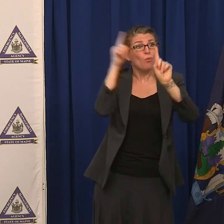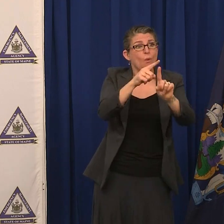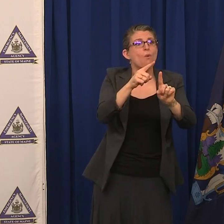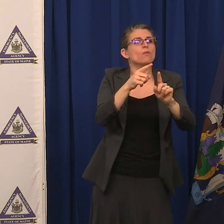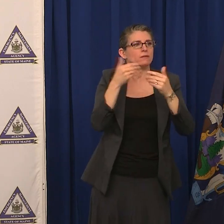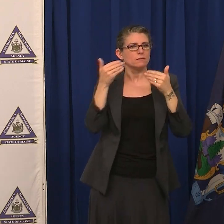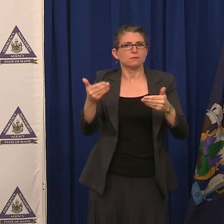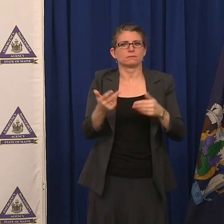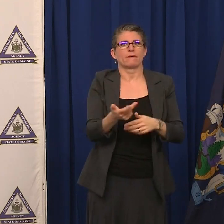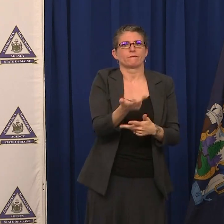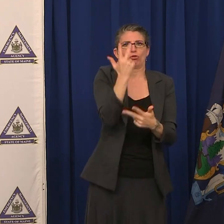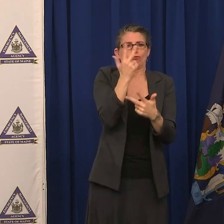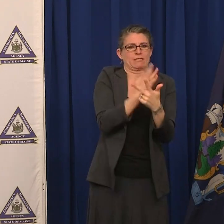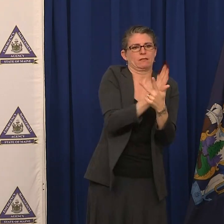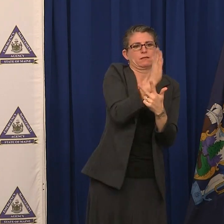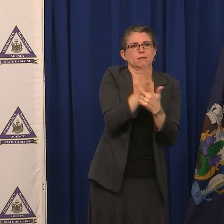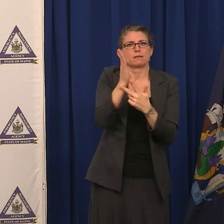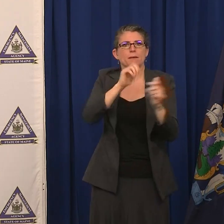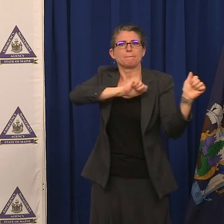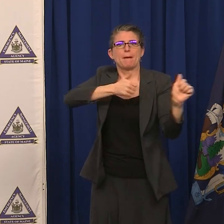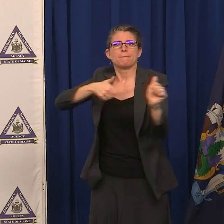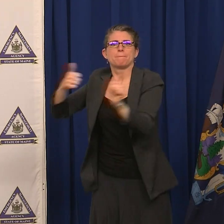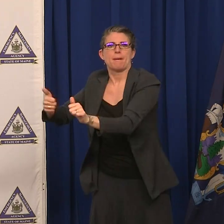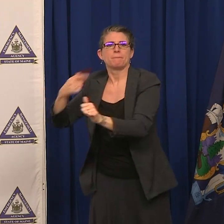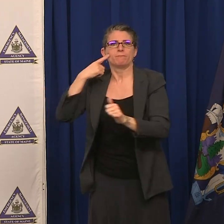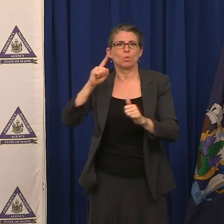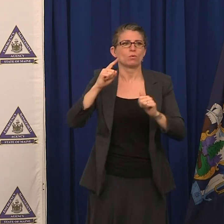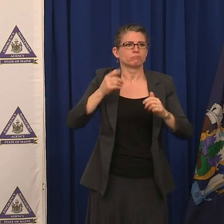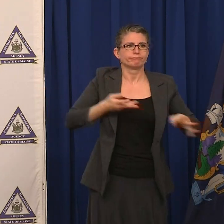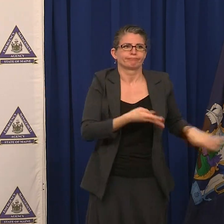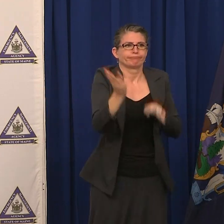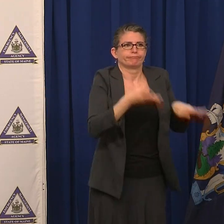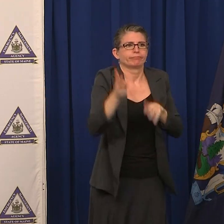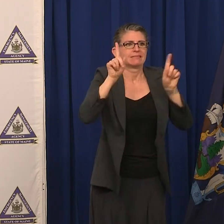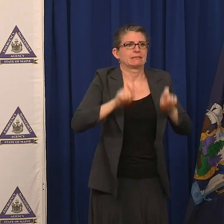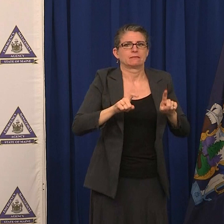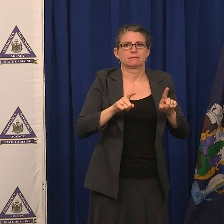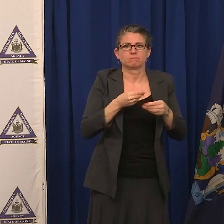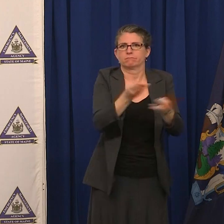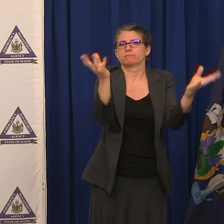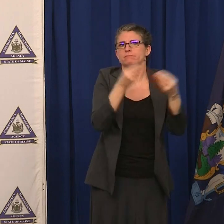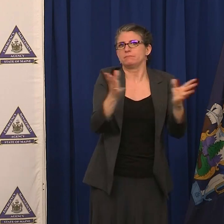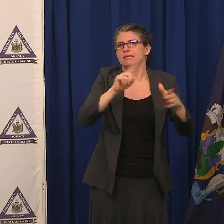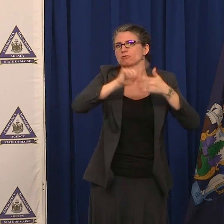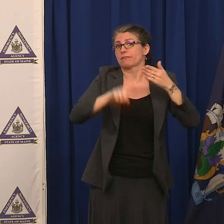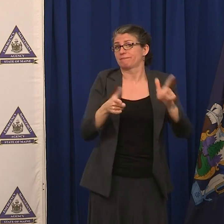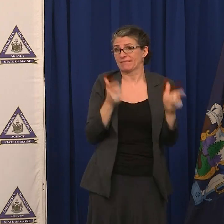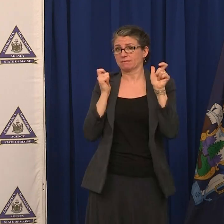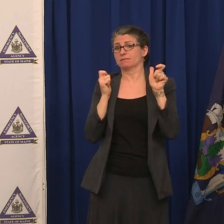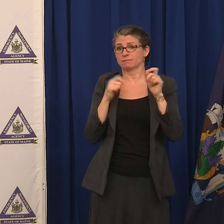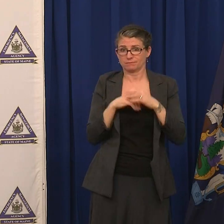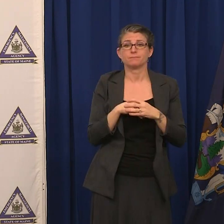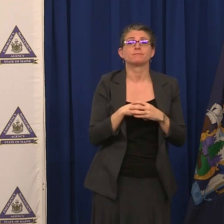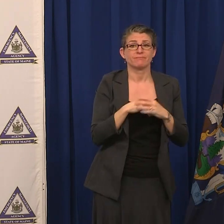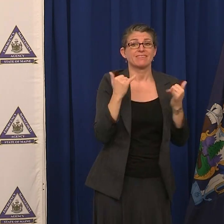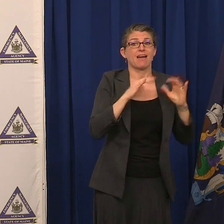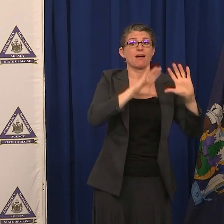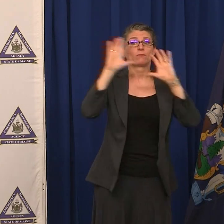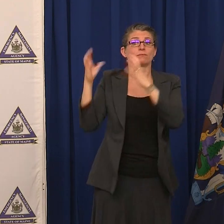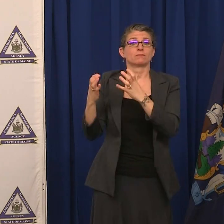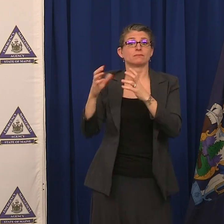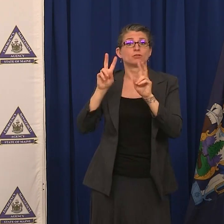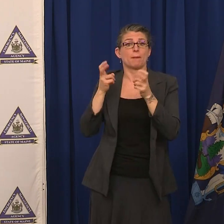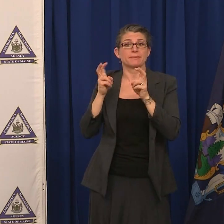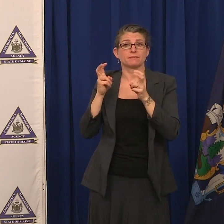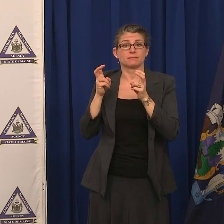I'd also next like to provide an update on personal protective equipment. Again, this personal protective equipment